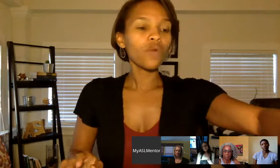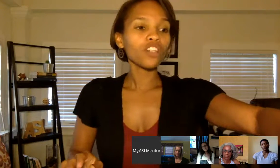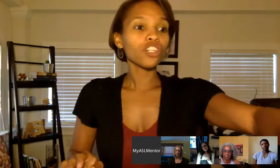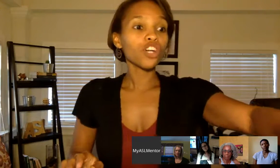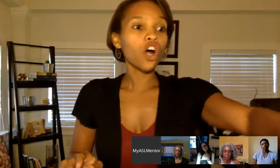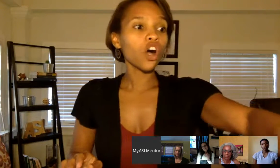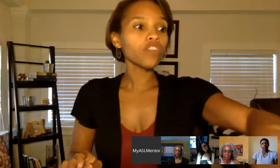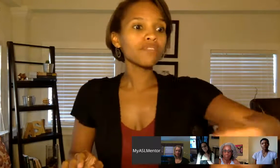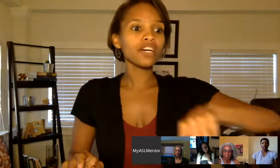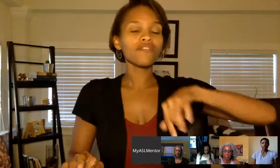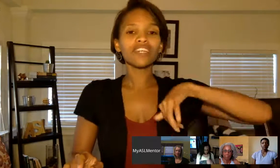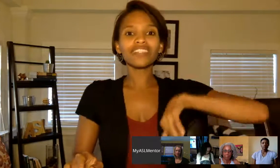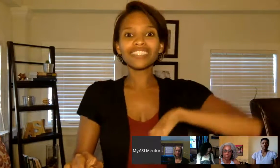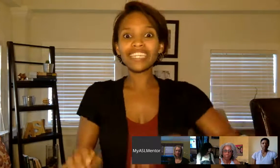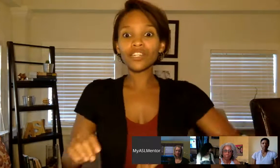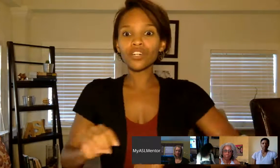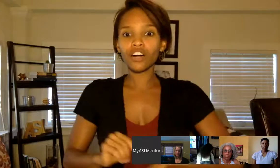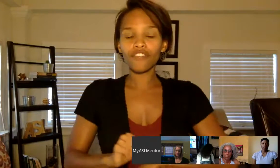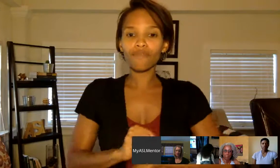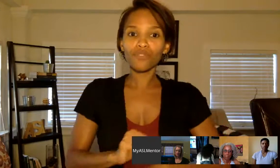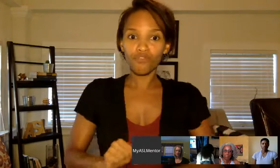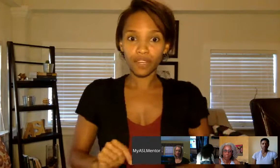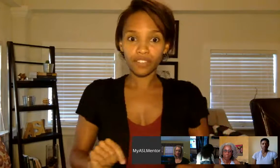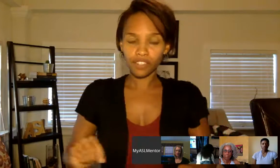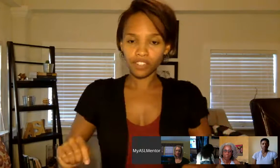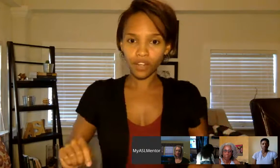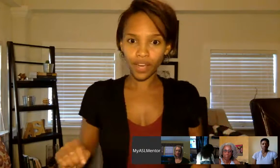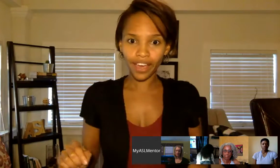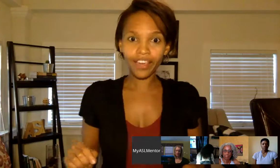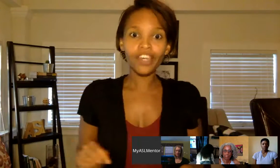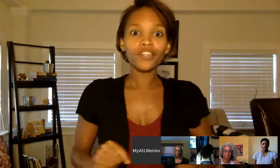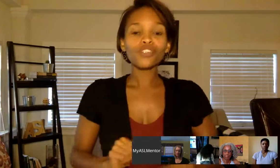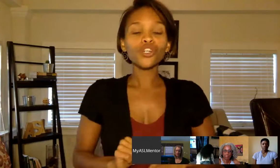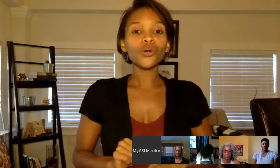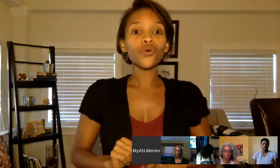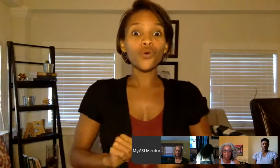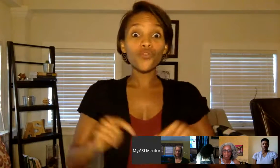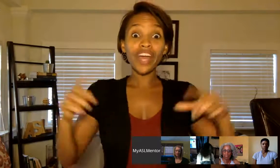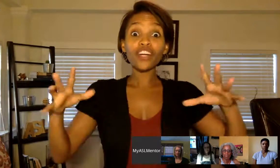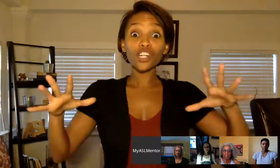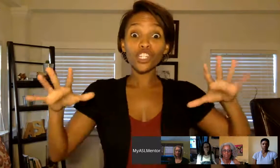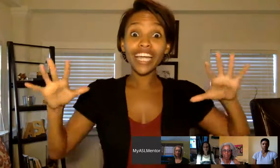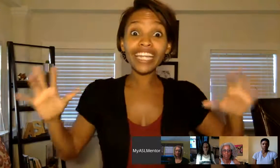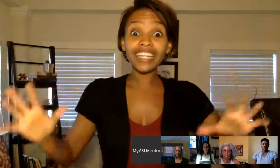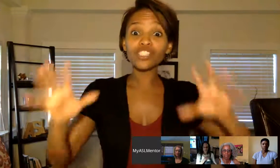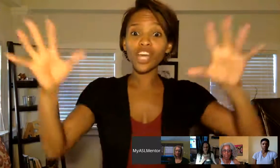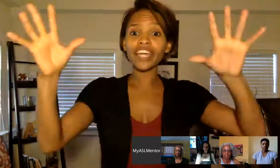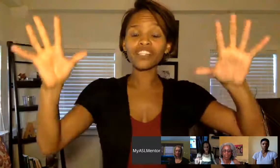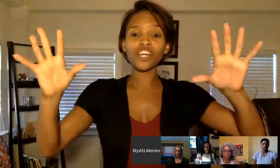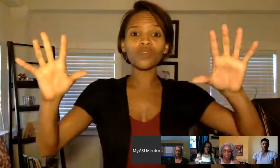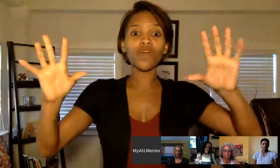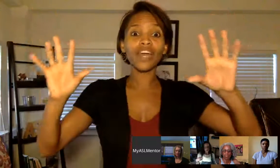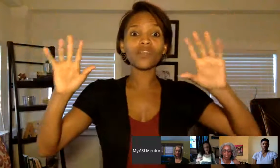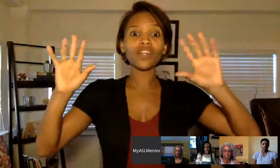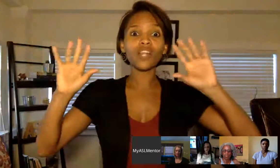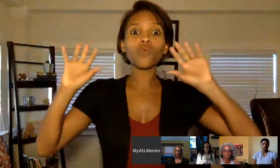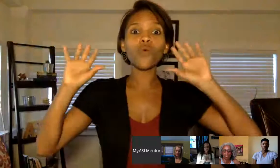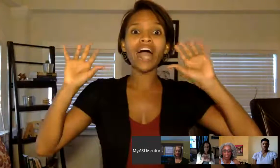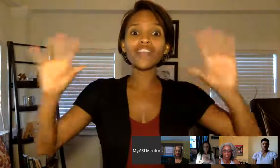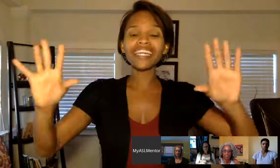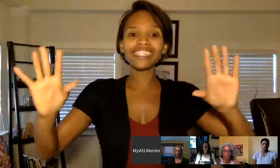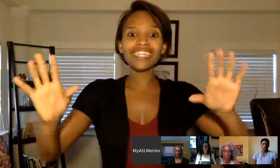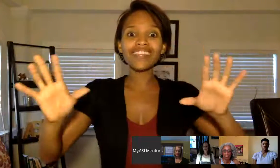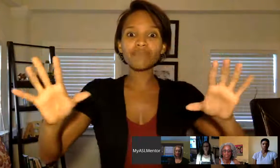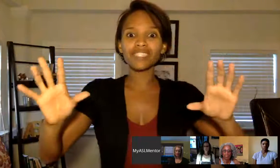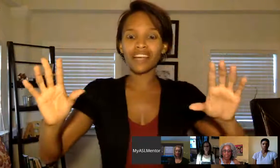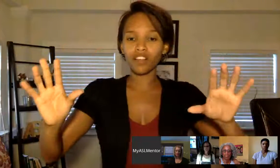they want to call themselves a leader of a movement, okay? So they are creating change, and how